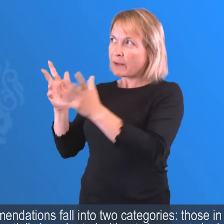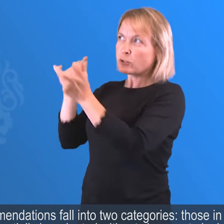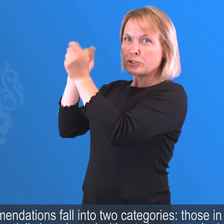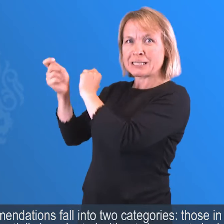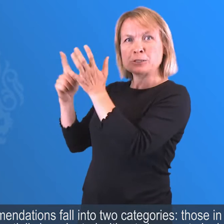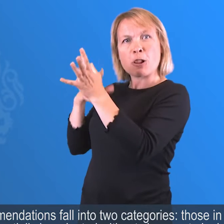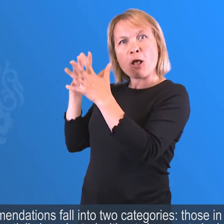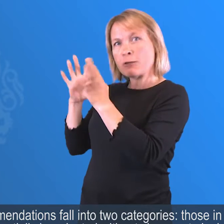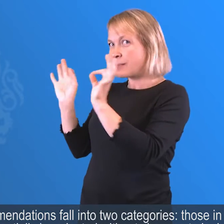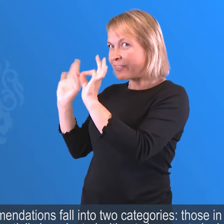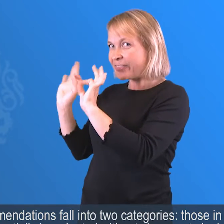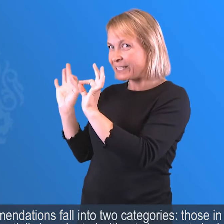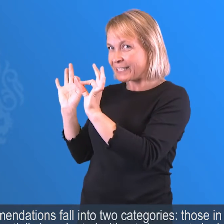to legislation,